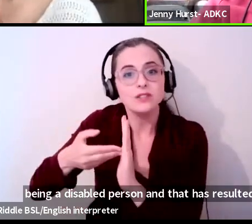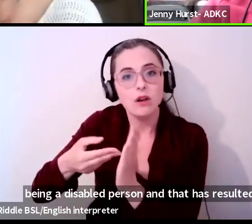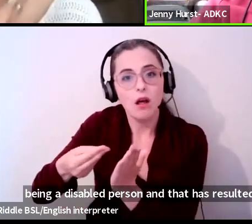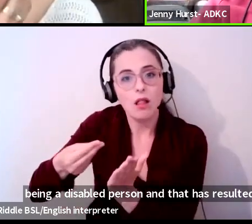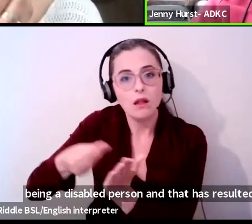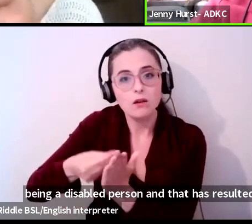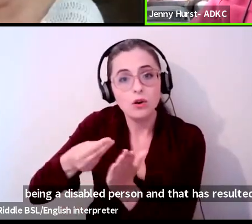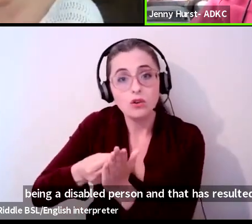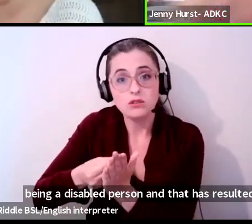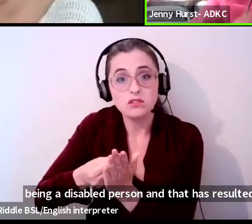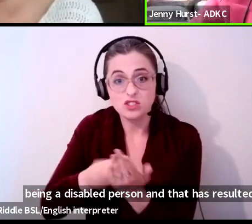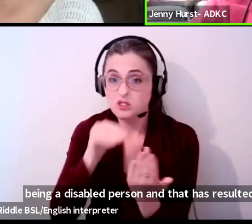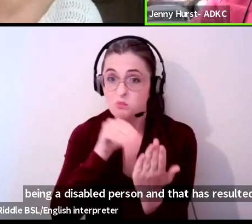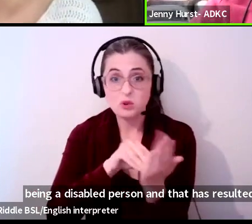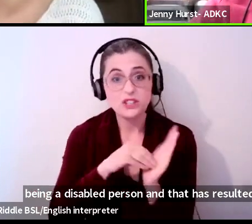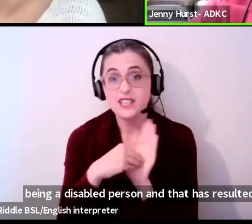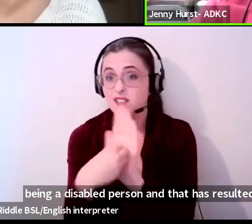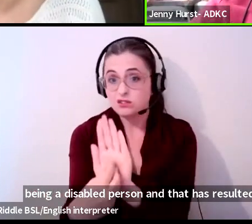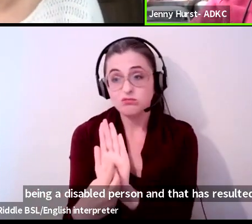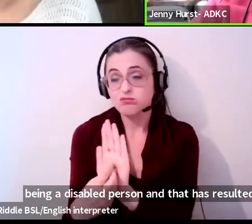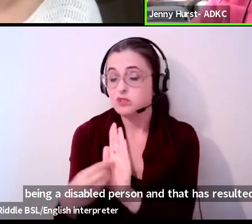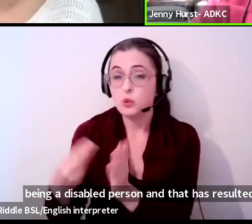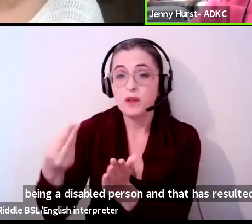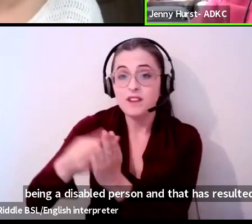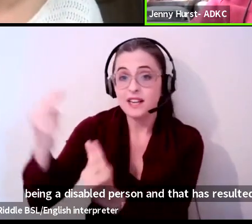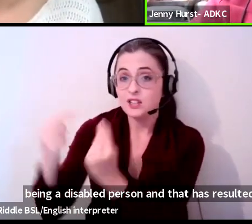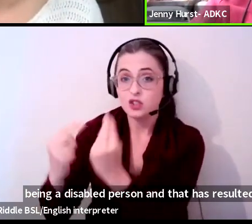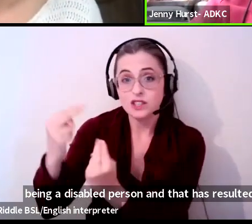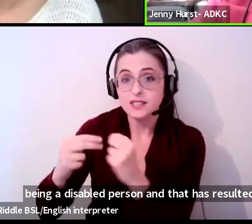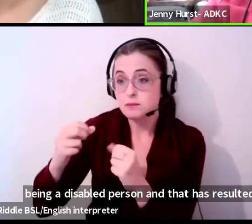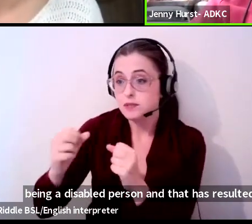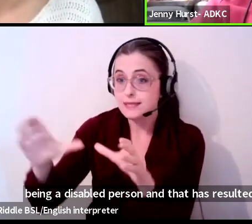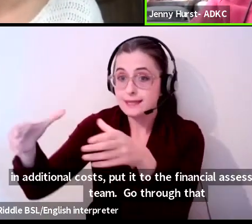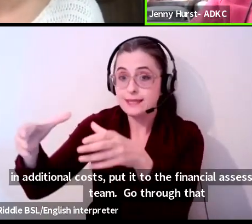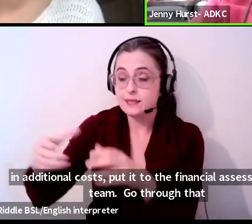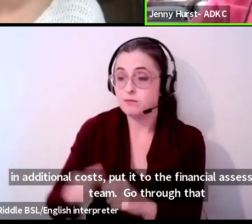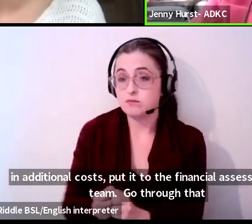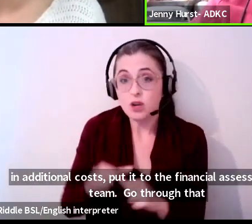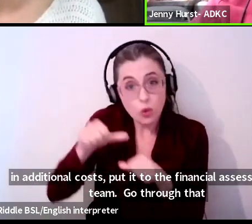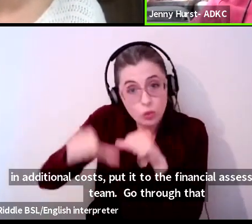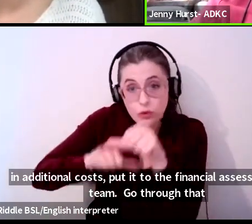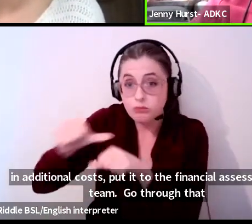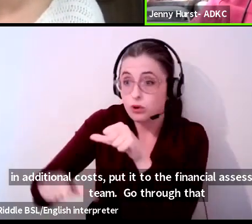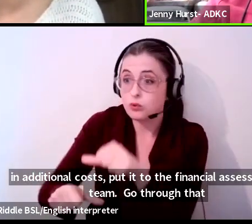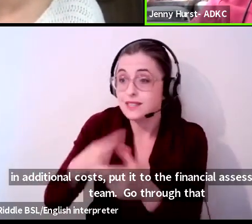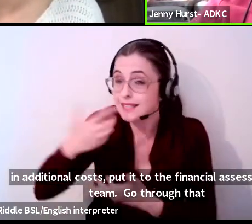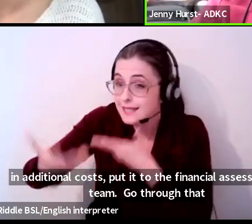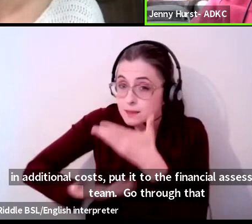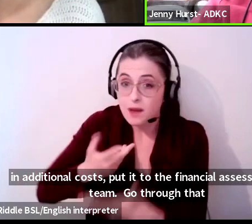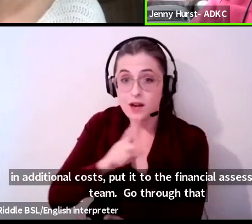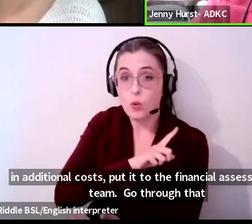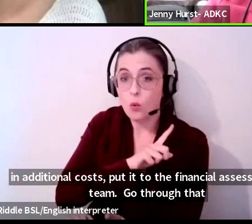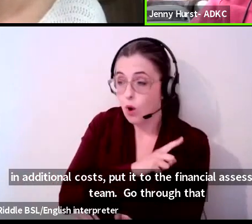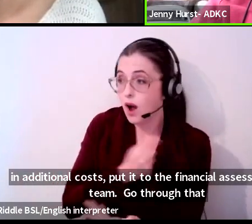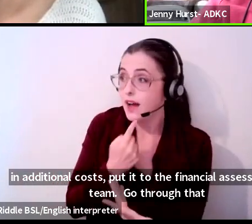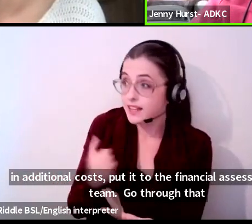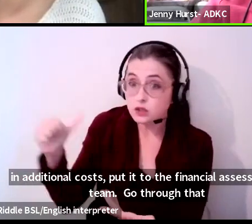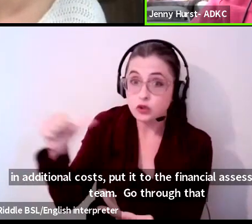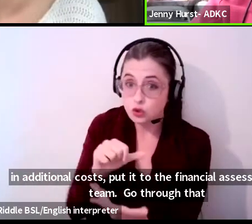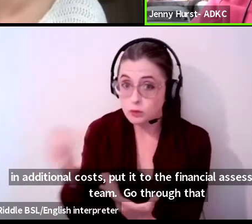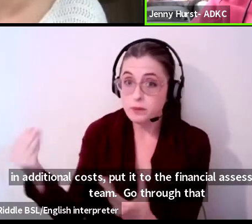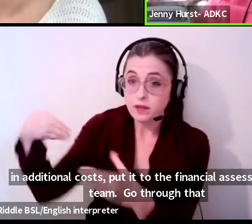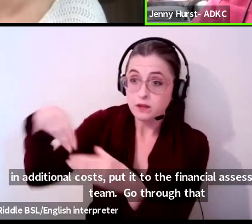assessment team. Go through that process of arguing, asking why something would or wouldn't be taken into